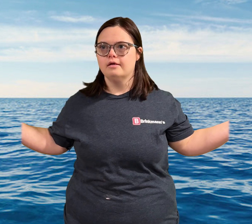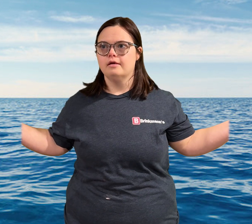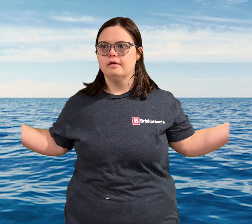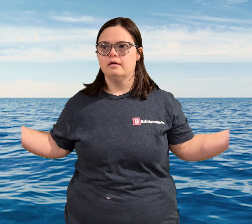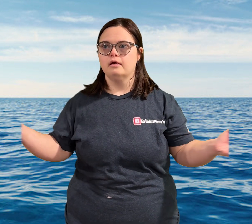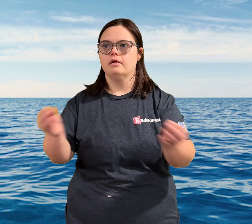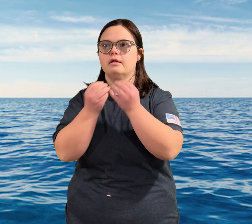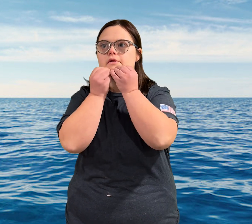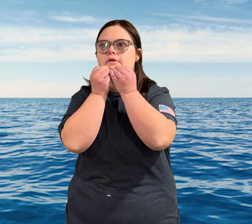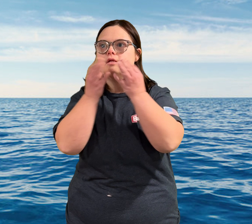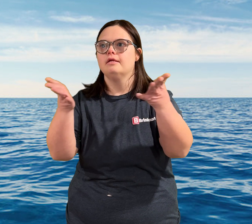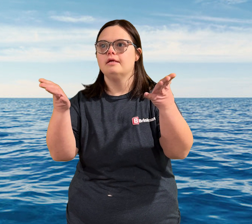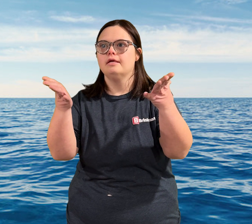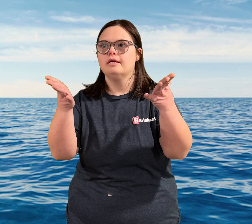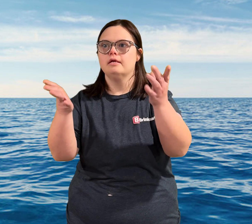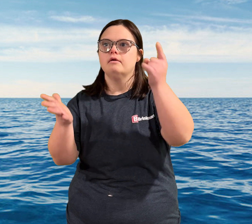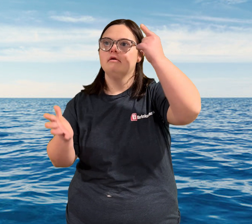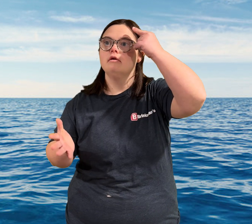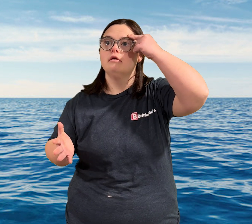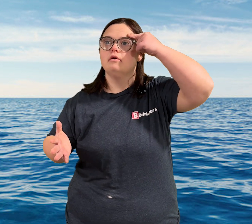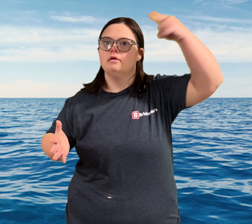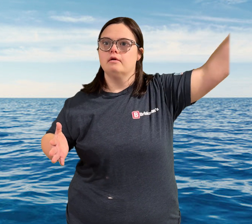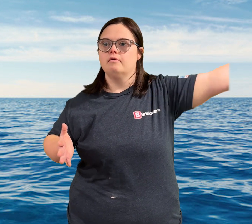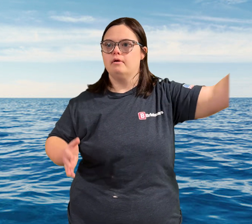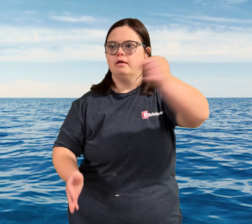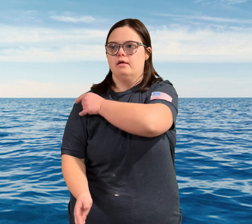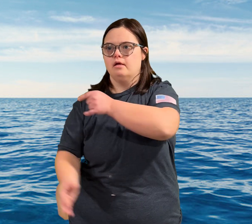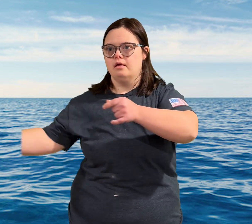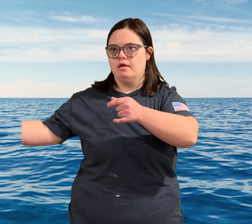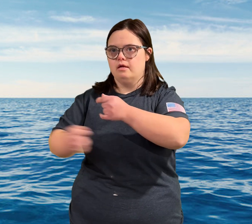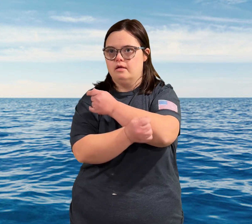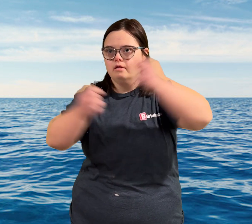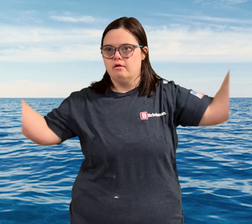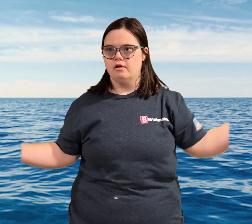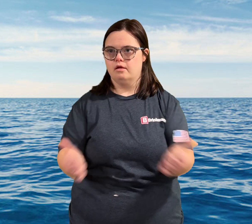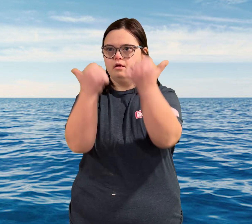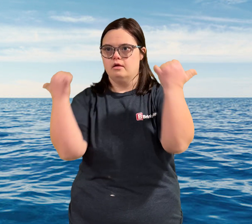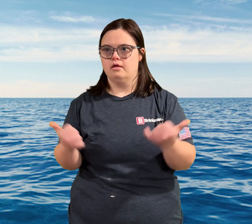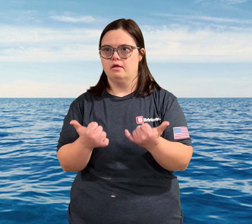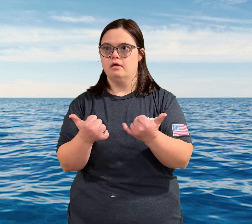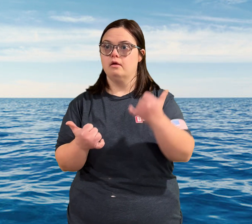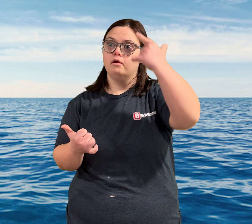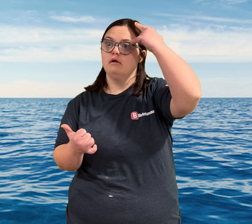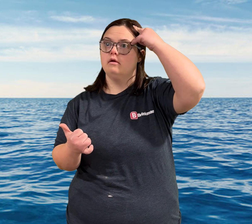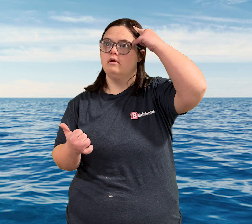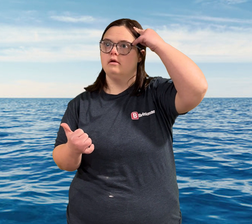and neat. What do you think my collection's complete? What do you think I'm the